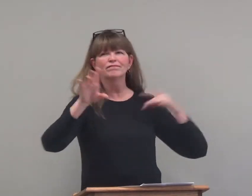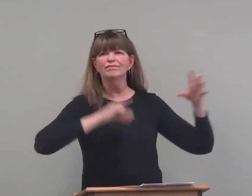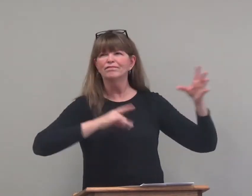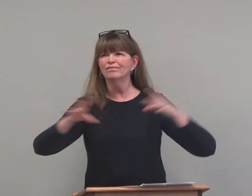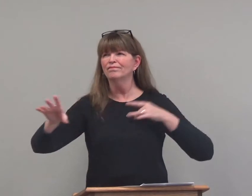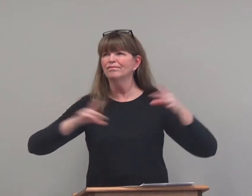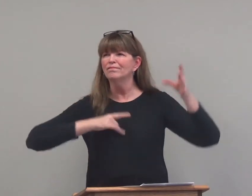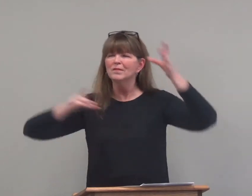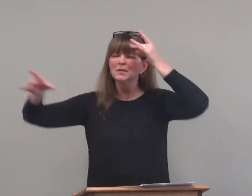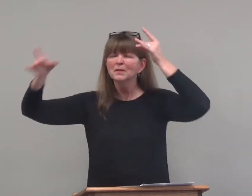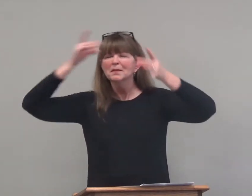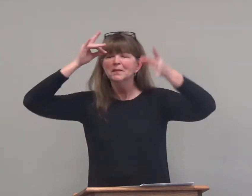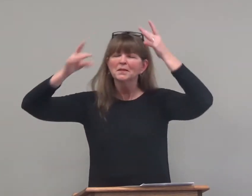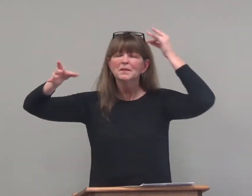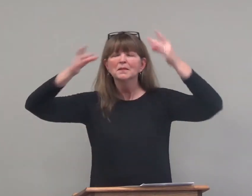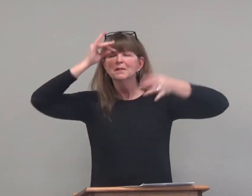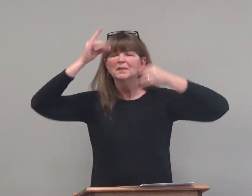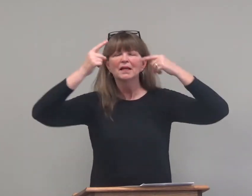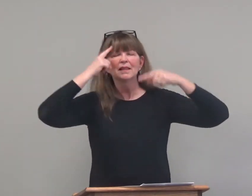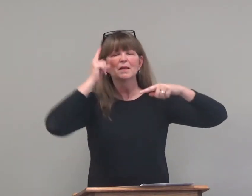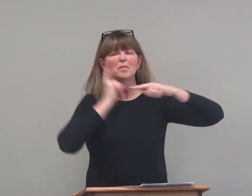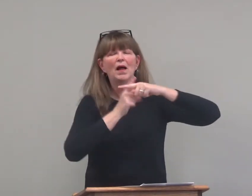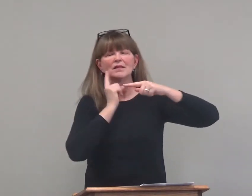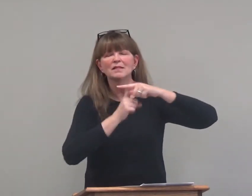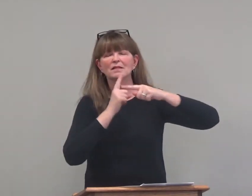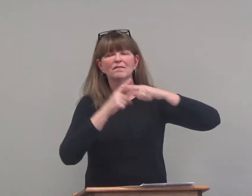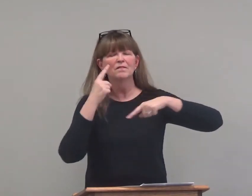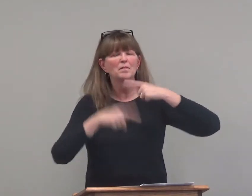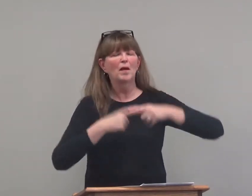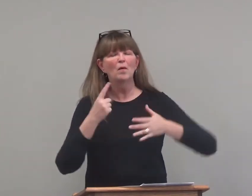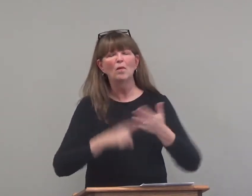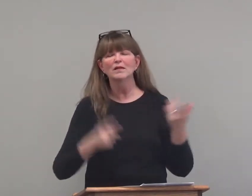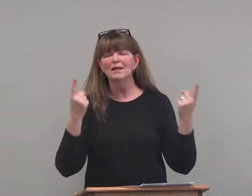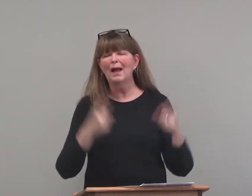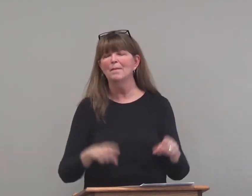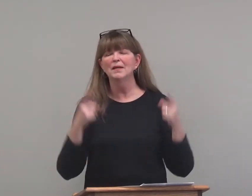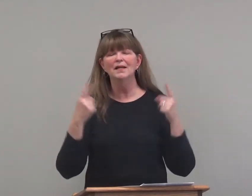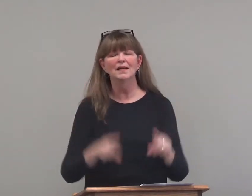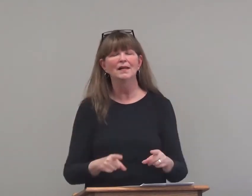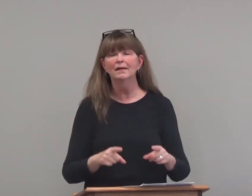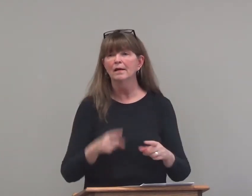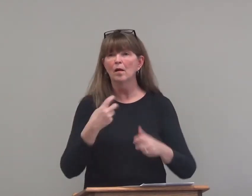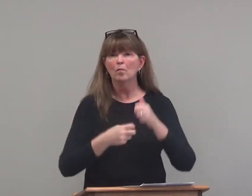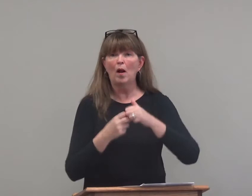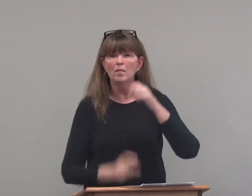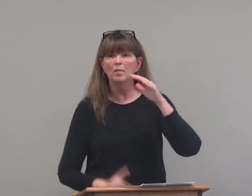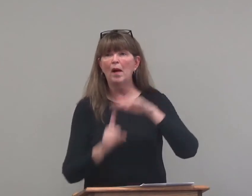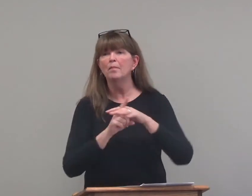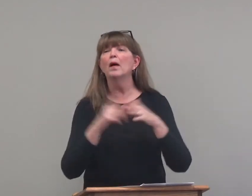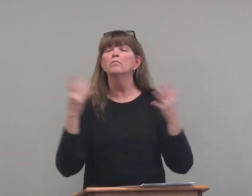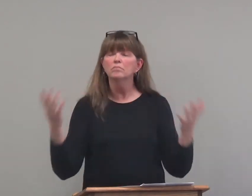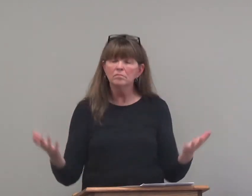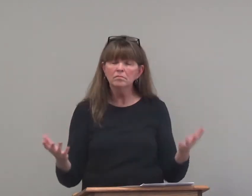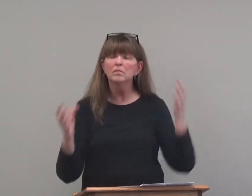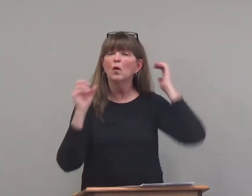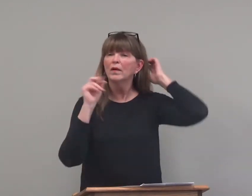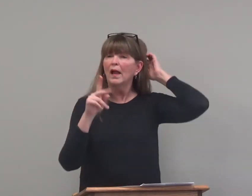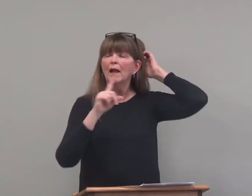joy everywhere you can. Be free to absorb those mental positivities. And